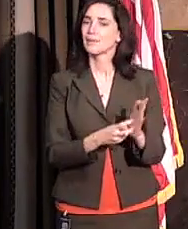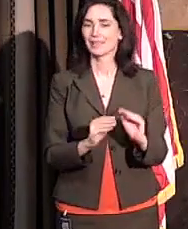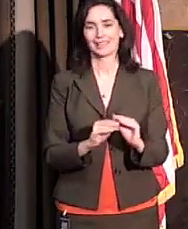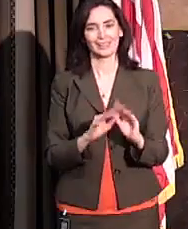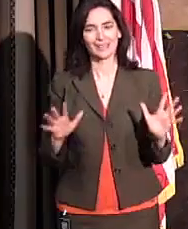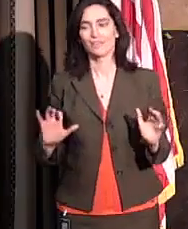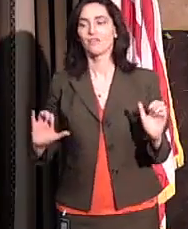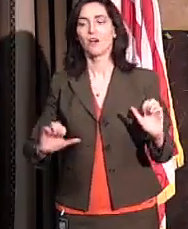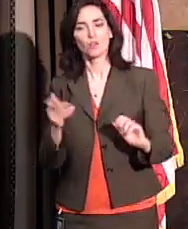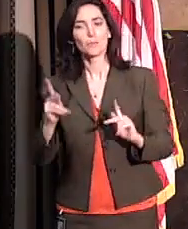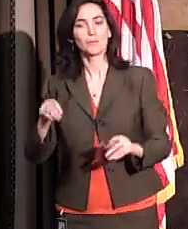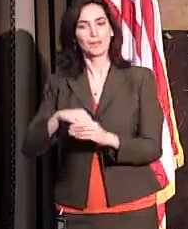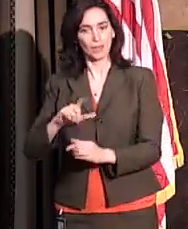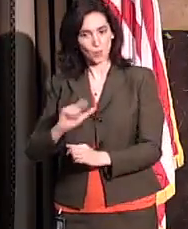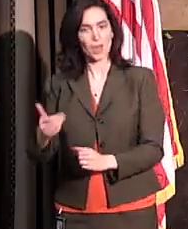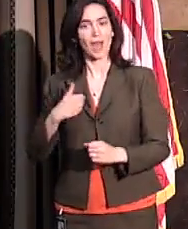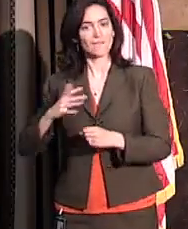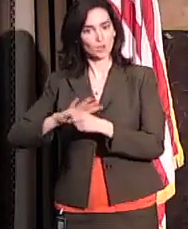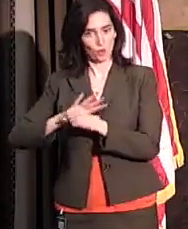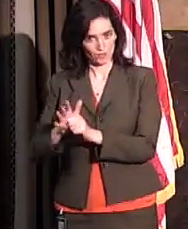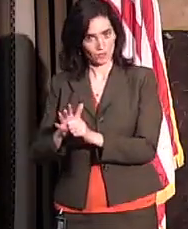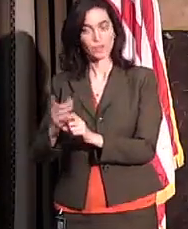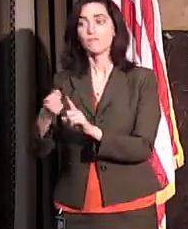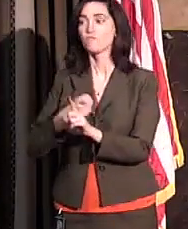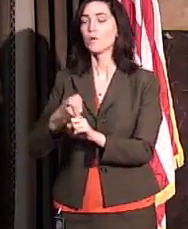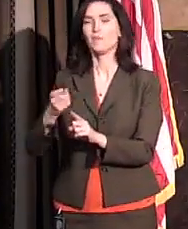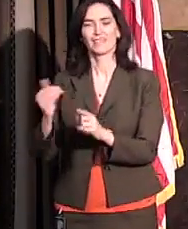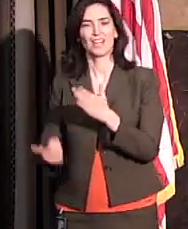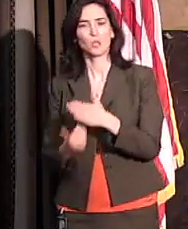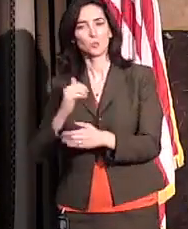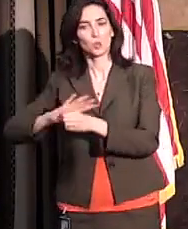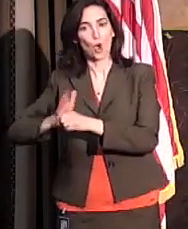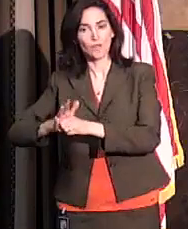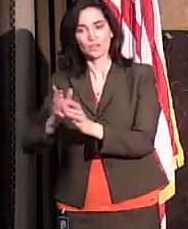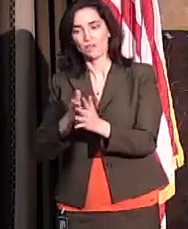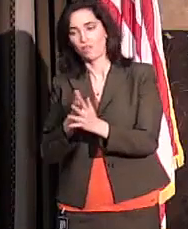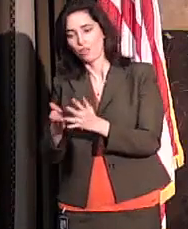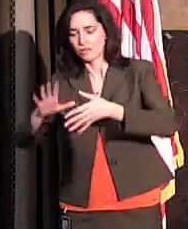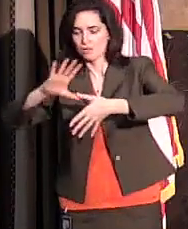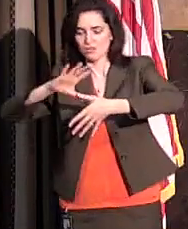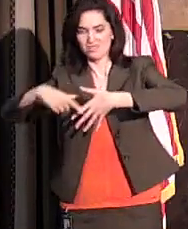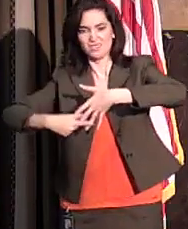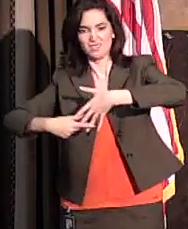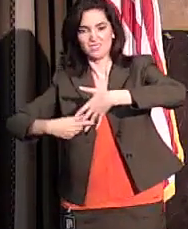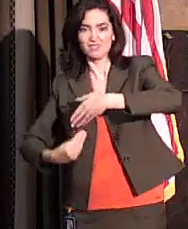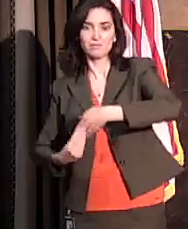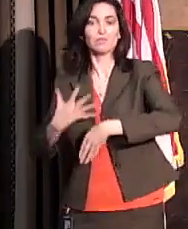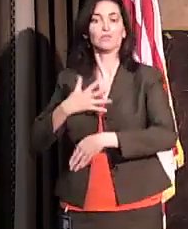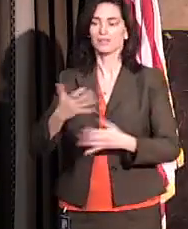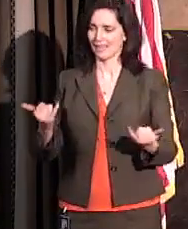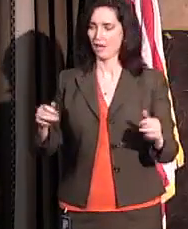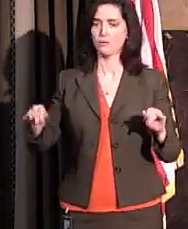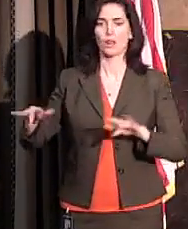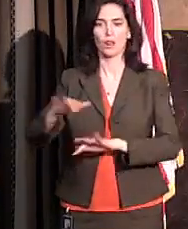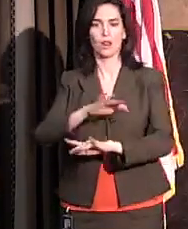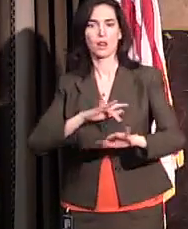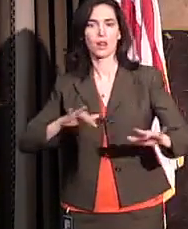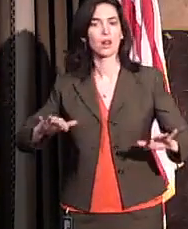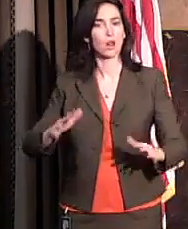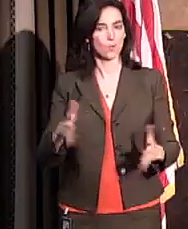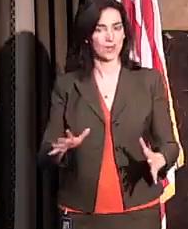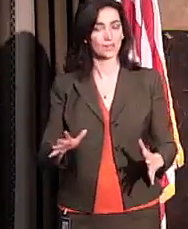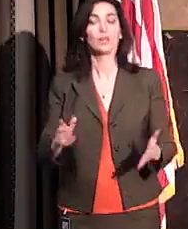with COVID-19 caused by these same variants. And now there are multiple